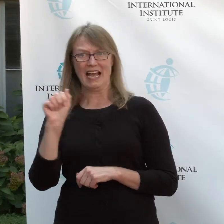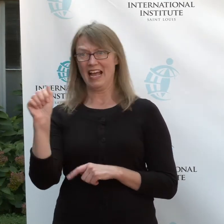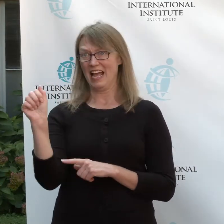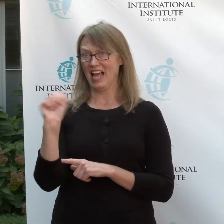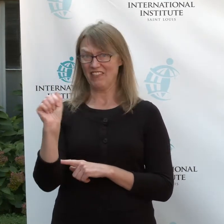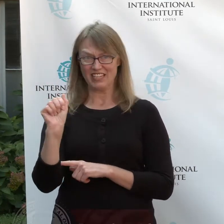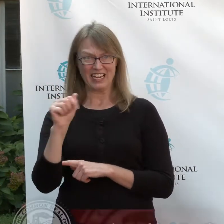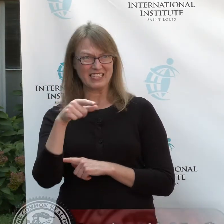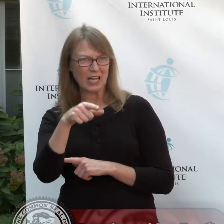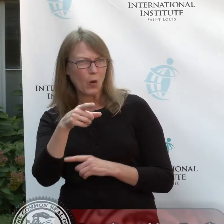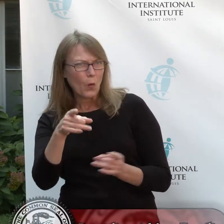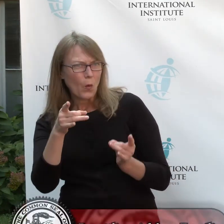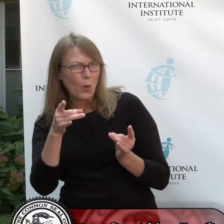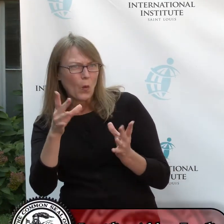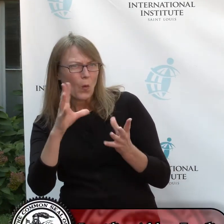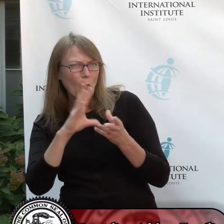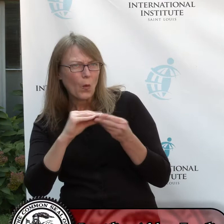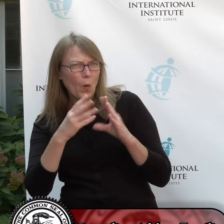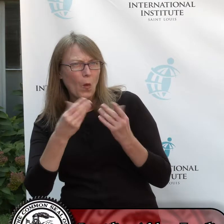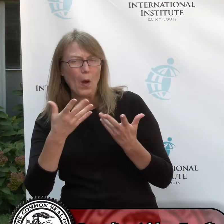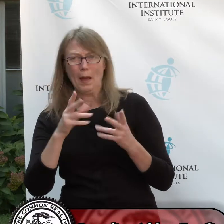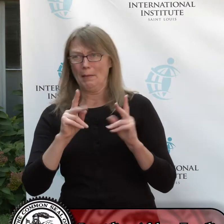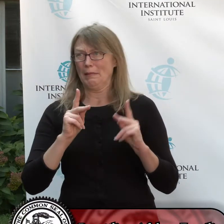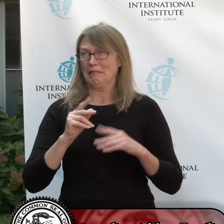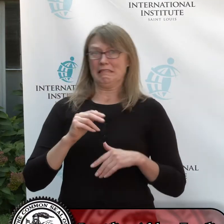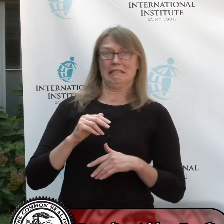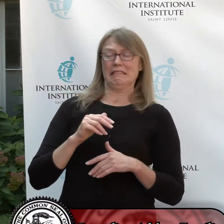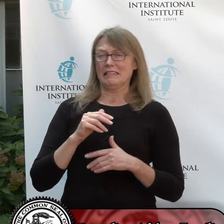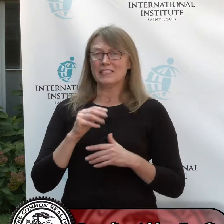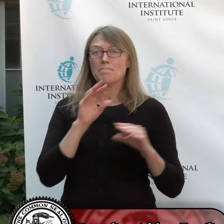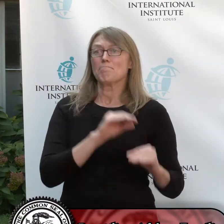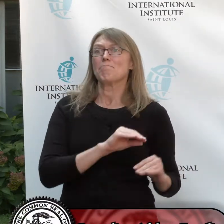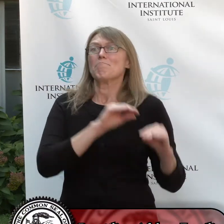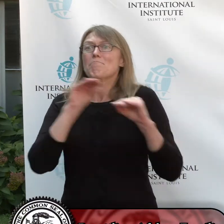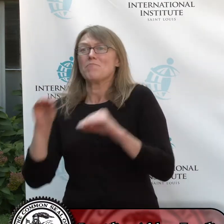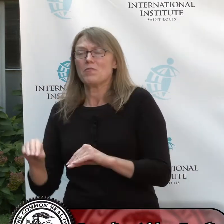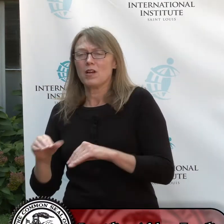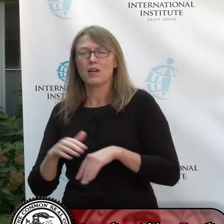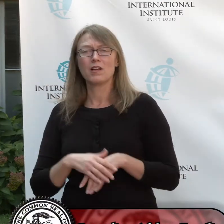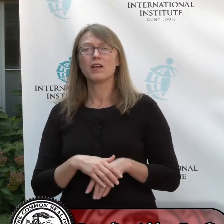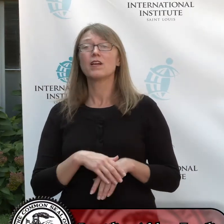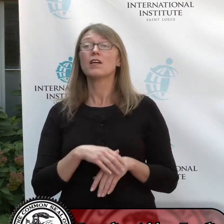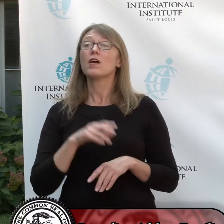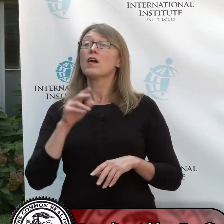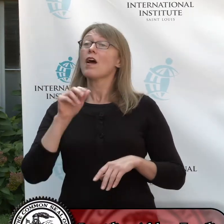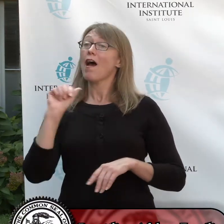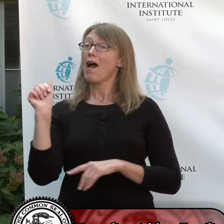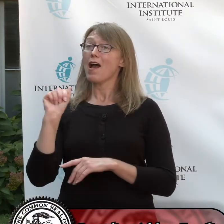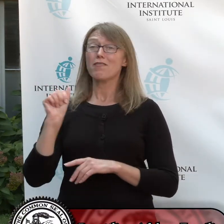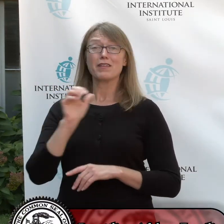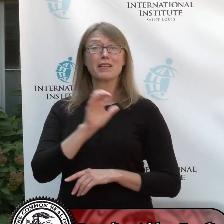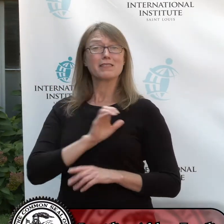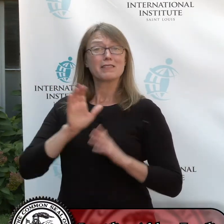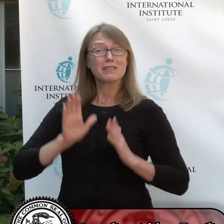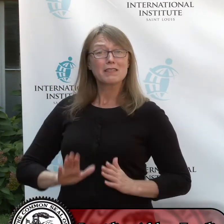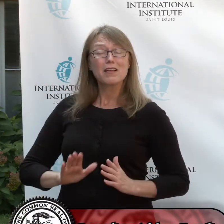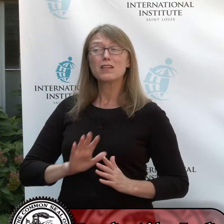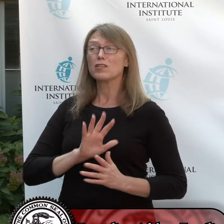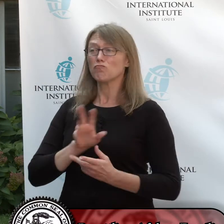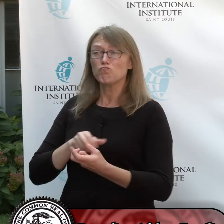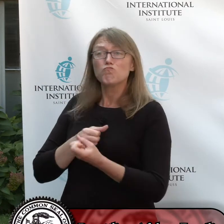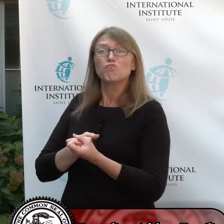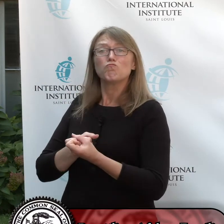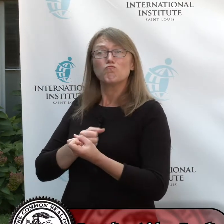people. The Afghan citizens who put their own lives on the line to support the United States and its allies,